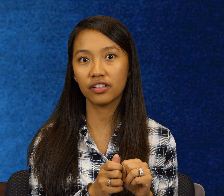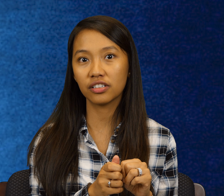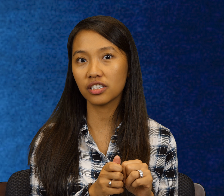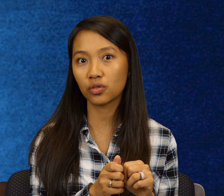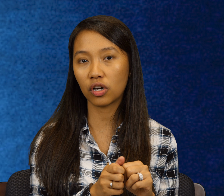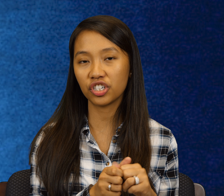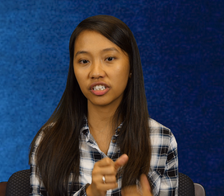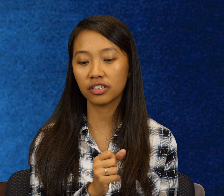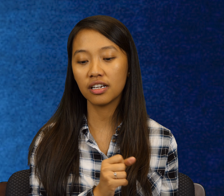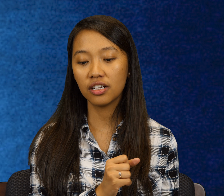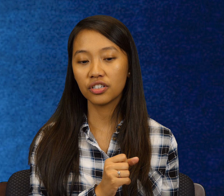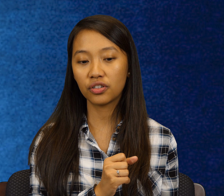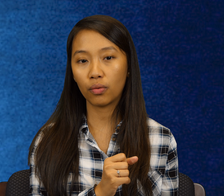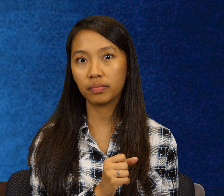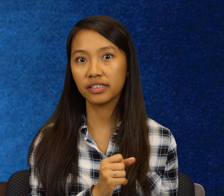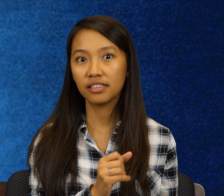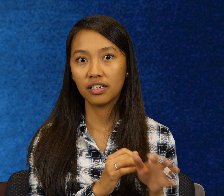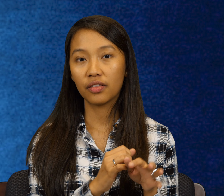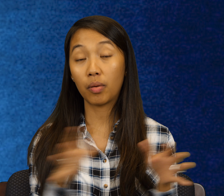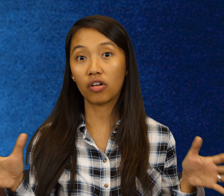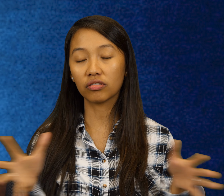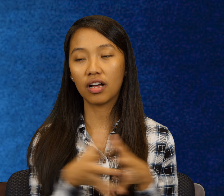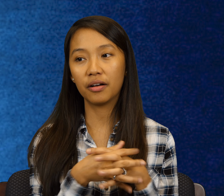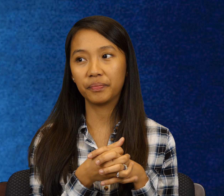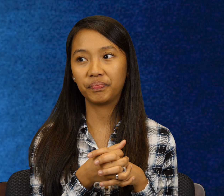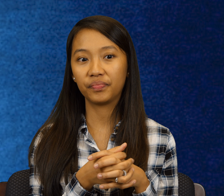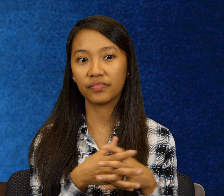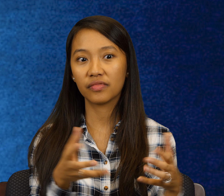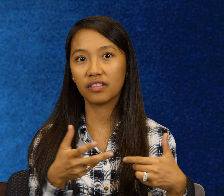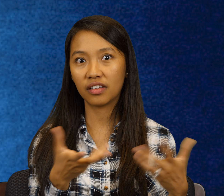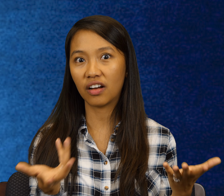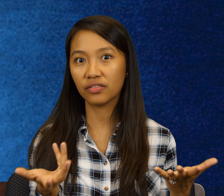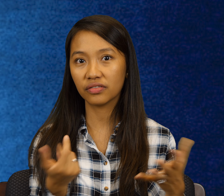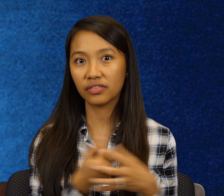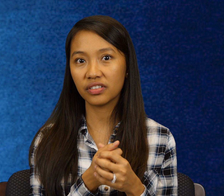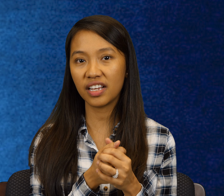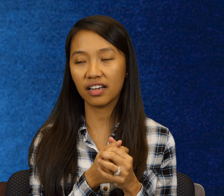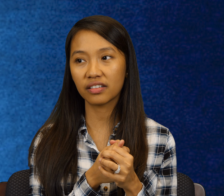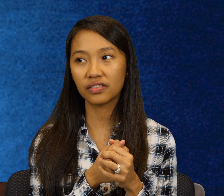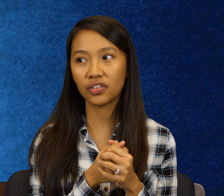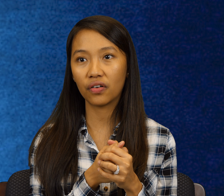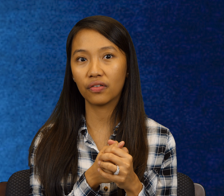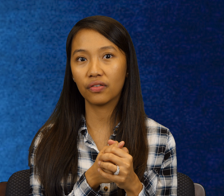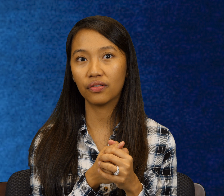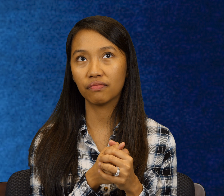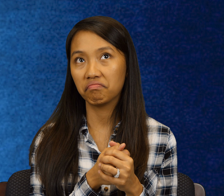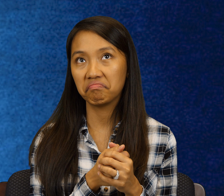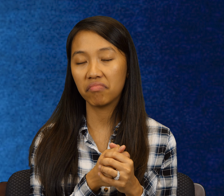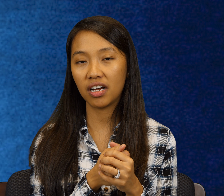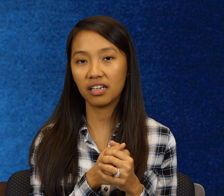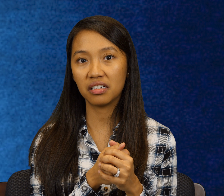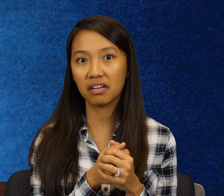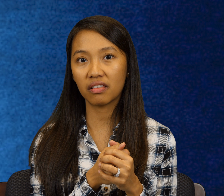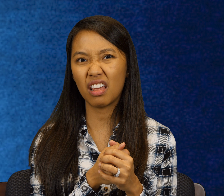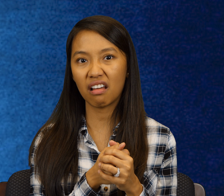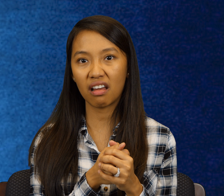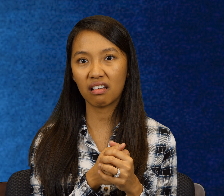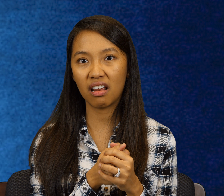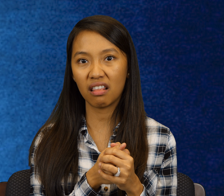the dishwashing soap, the bottle, down the sink. So I didn't think anything